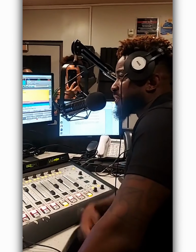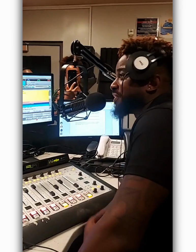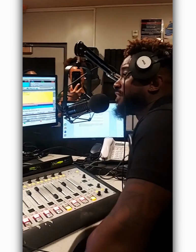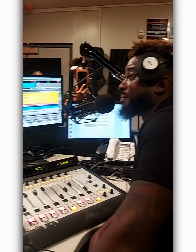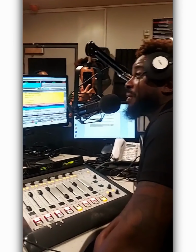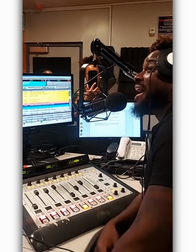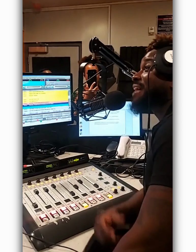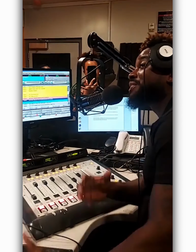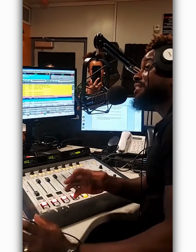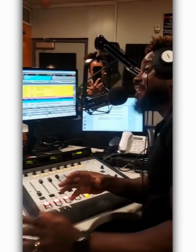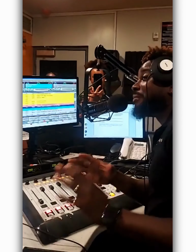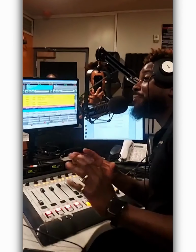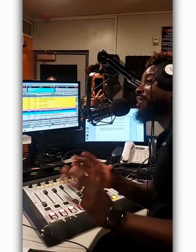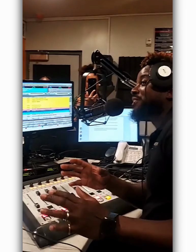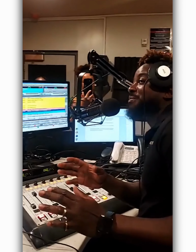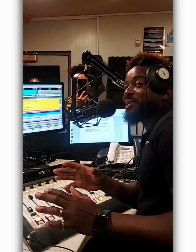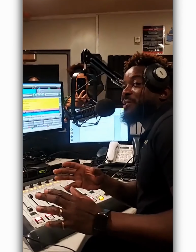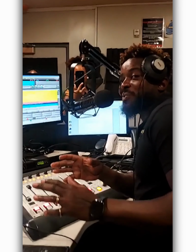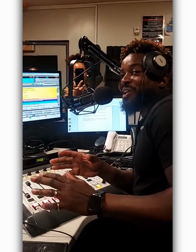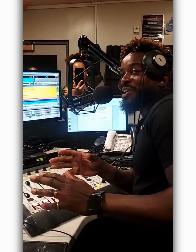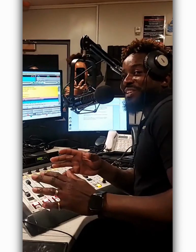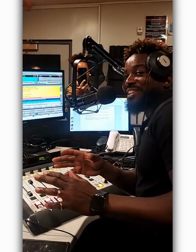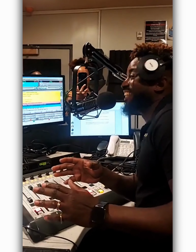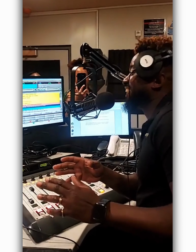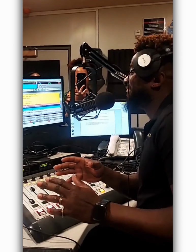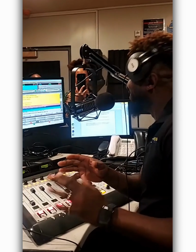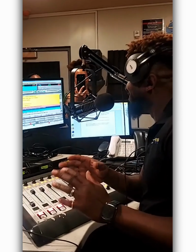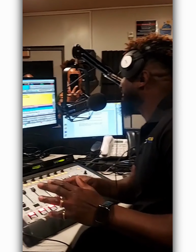thinking about everything that could possibly go wrong. Now, I didn't want to